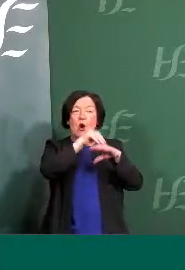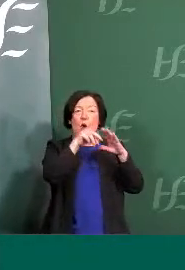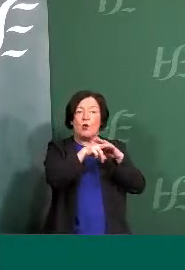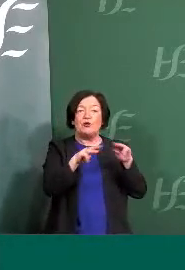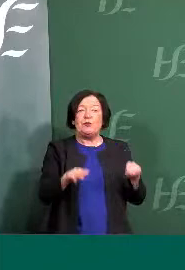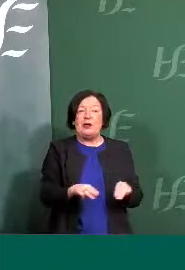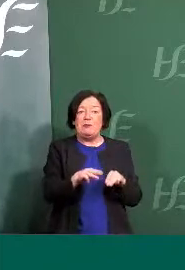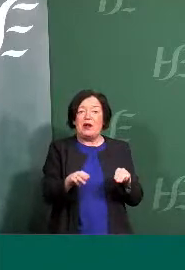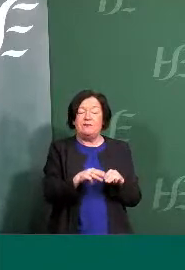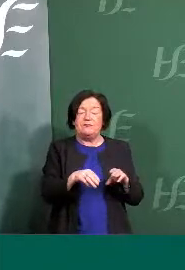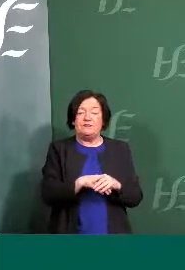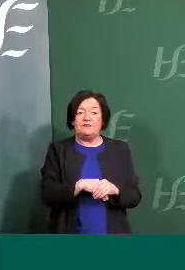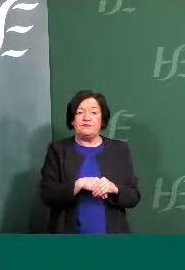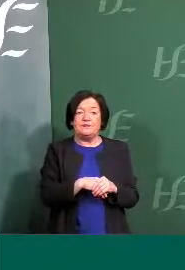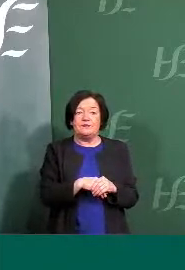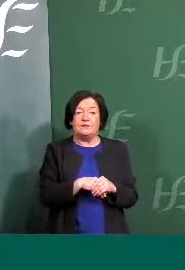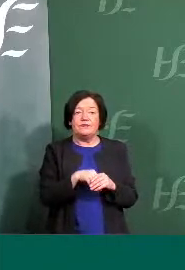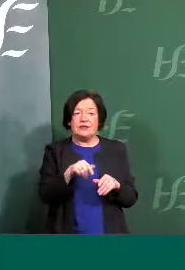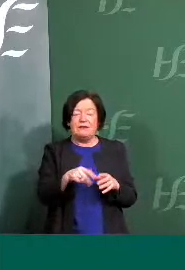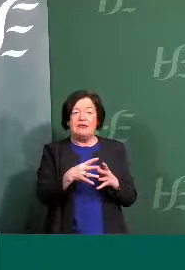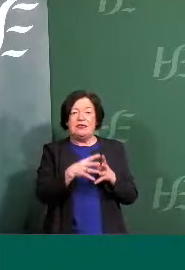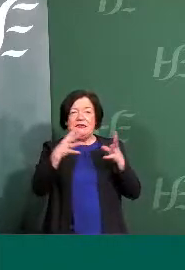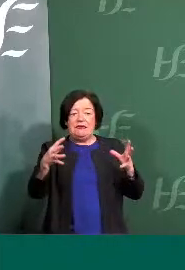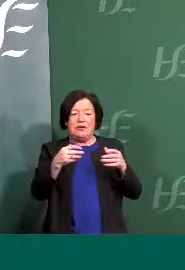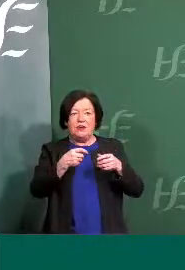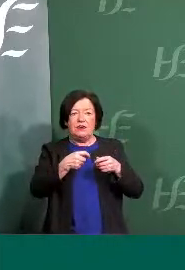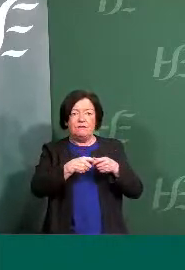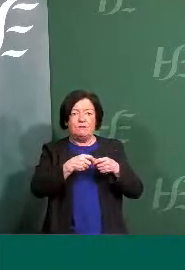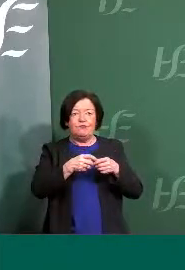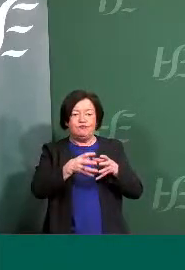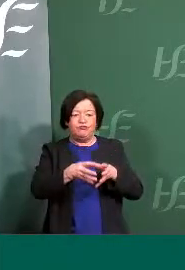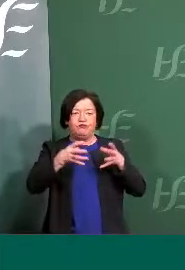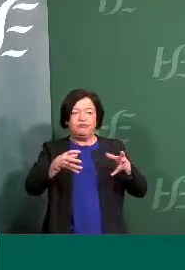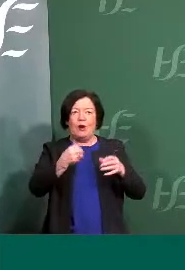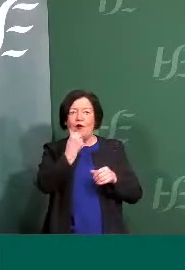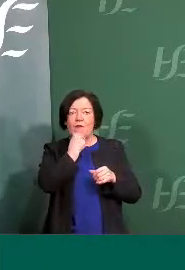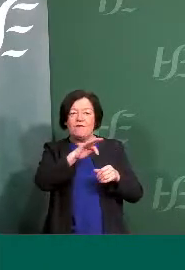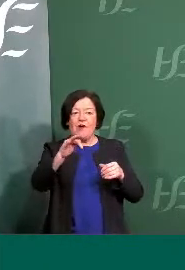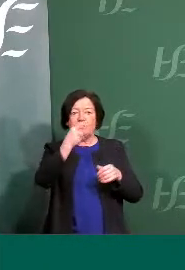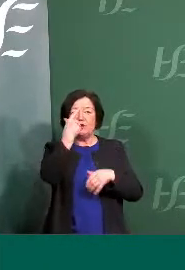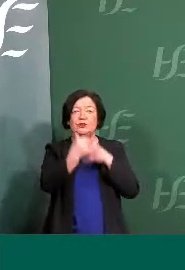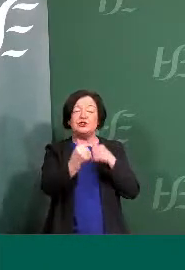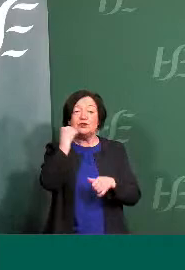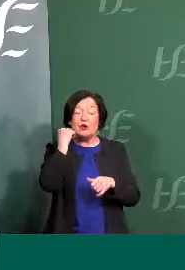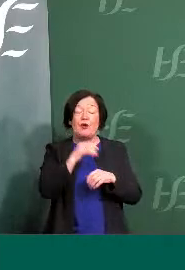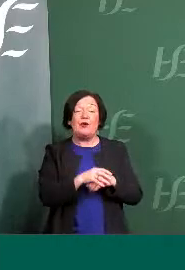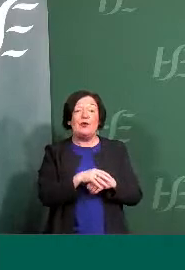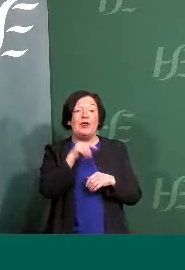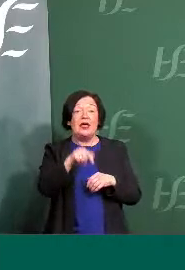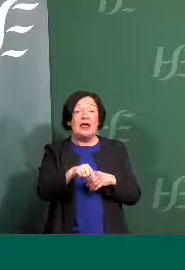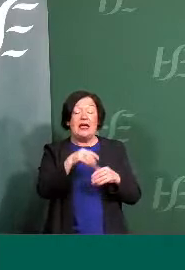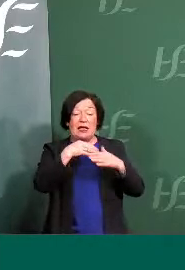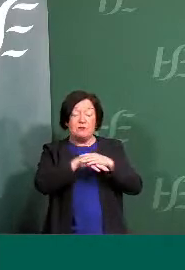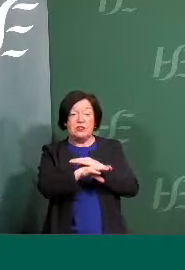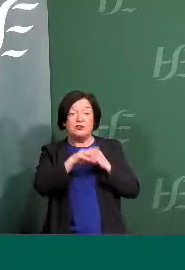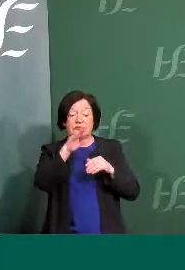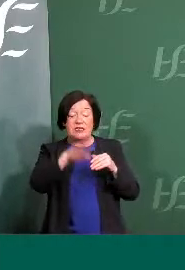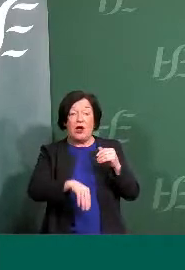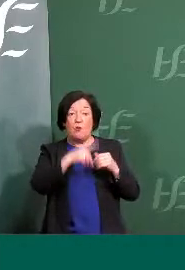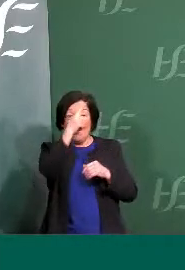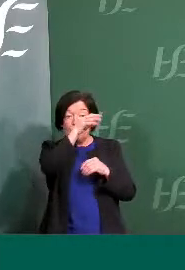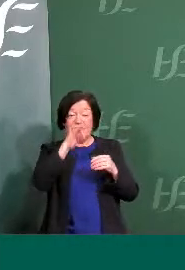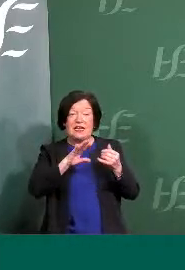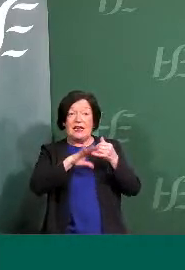people. So that is a significant increase on 2 years ago as well. Admissions down 1% on last week, that's